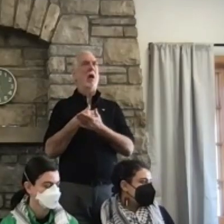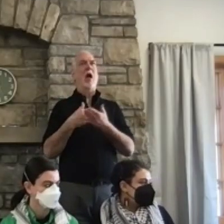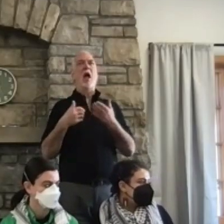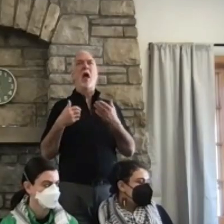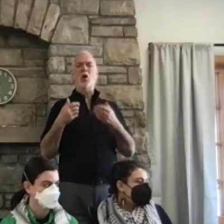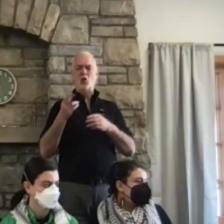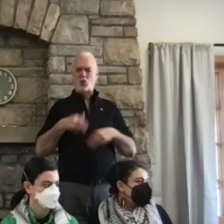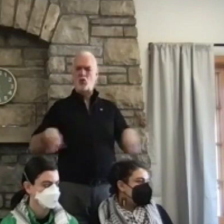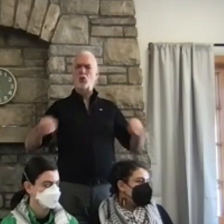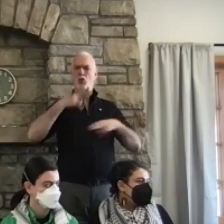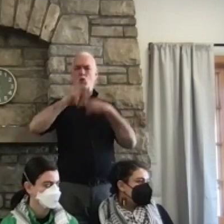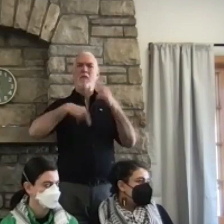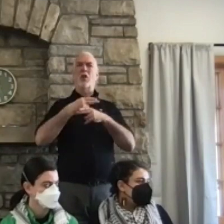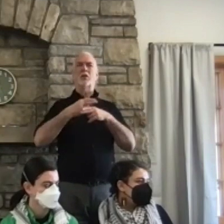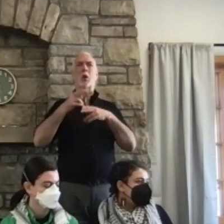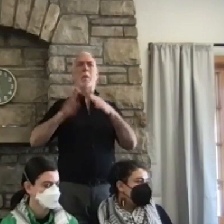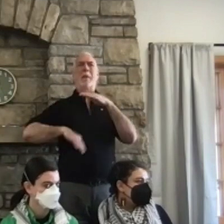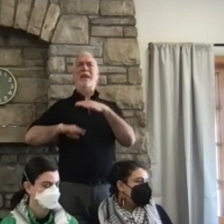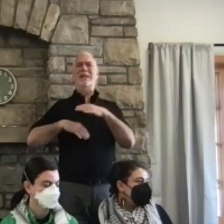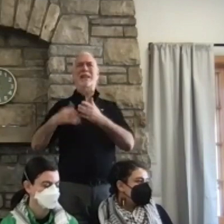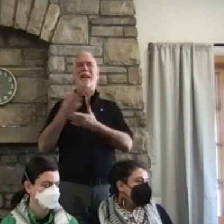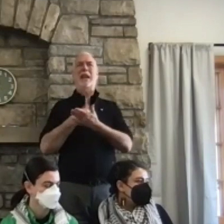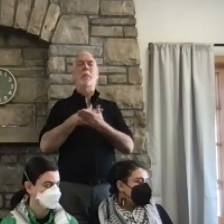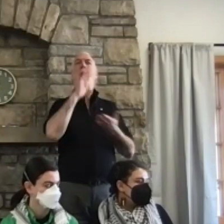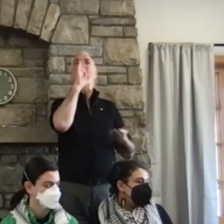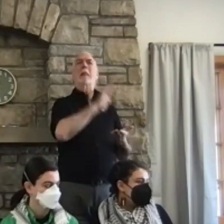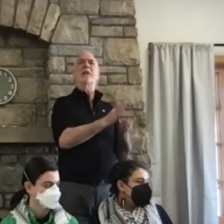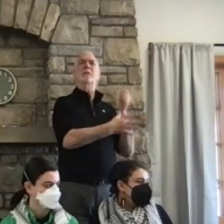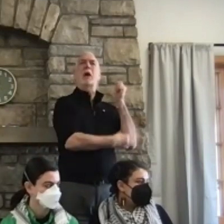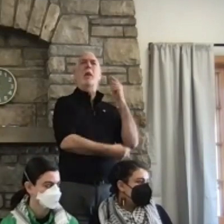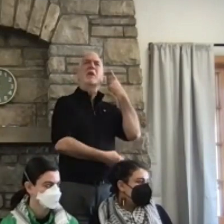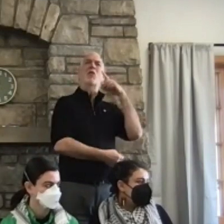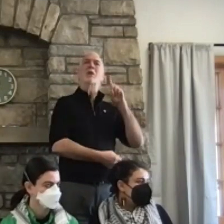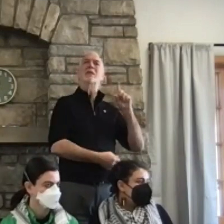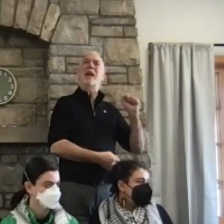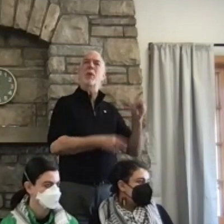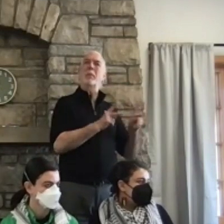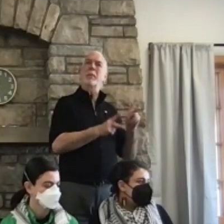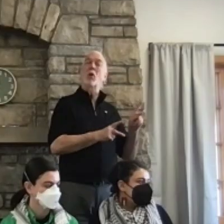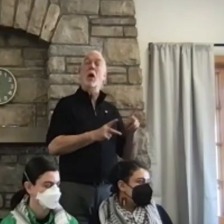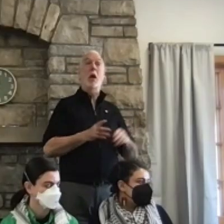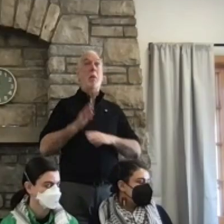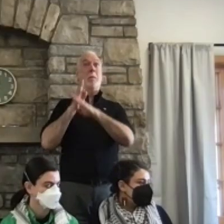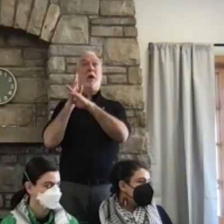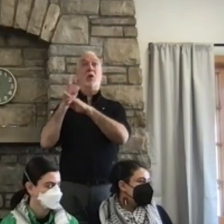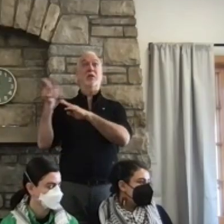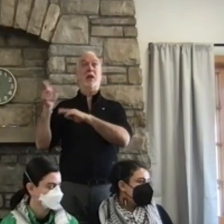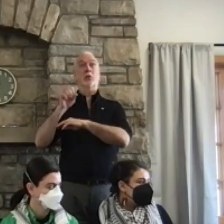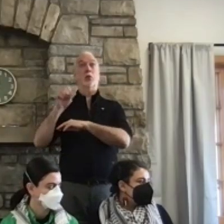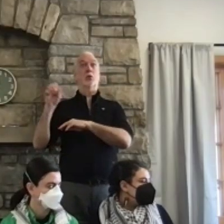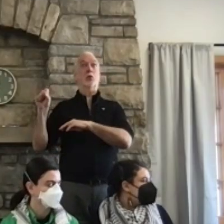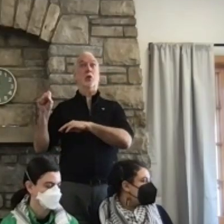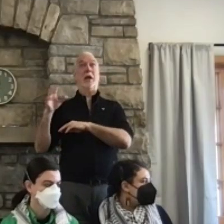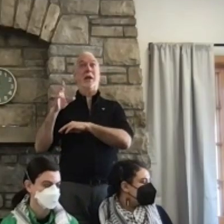basic income to reduce poverty among disabled people and remove barriers in programs like the Social Security